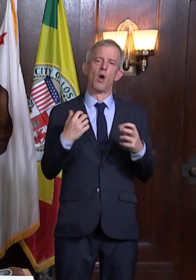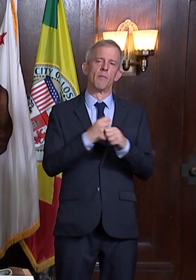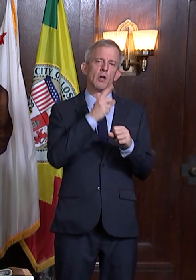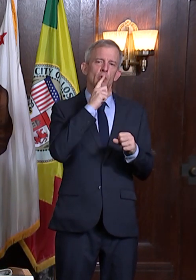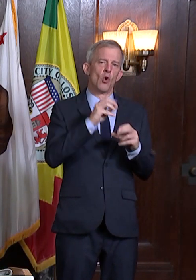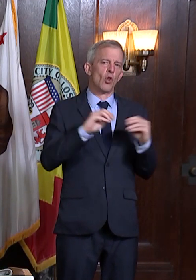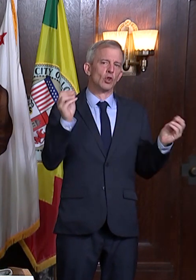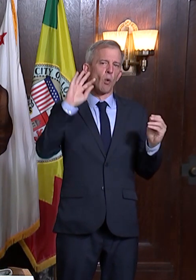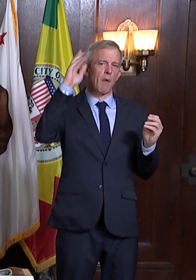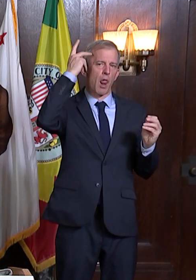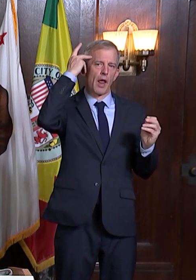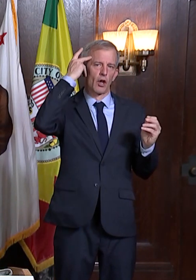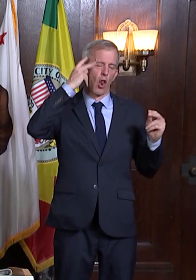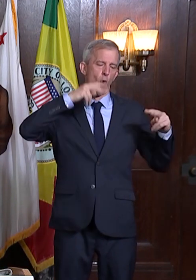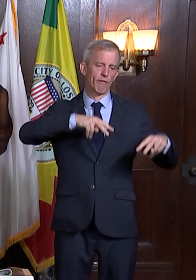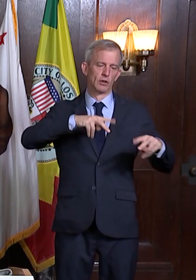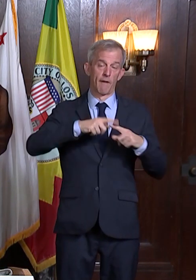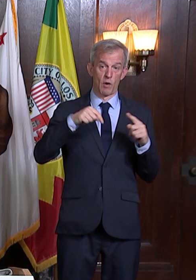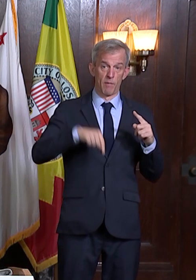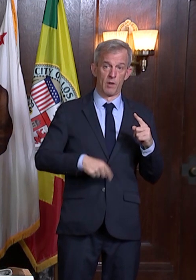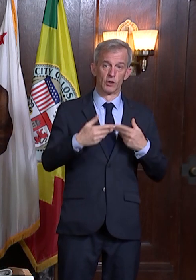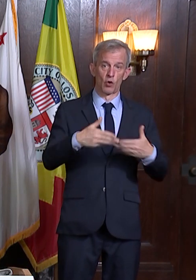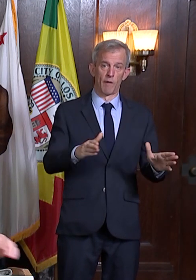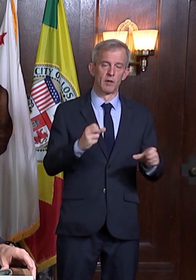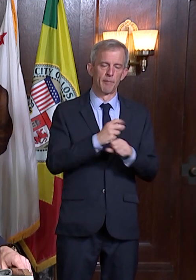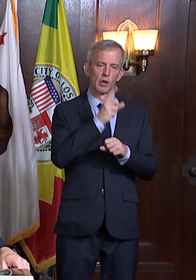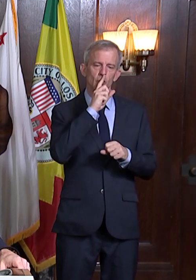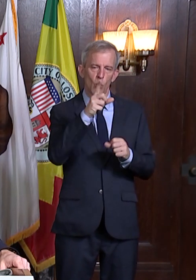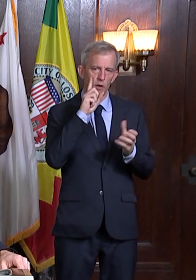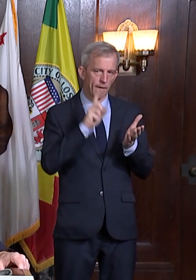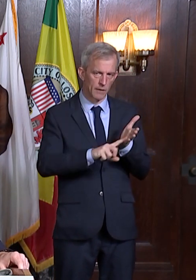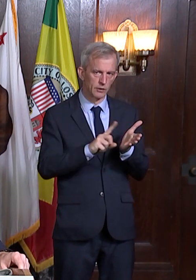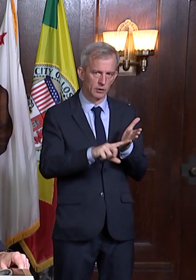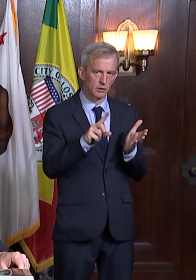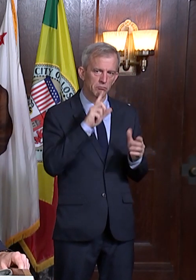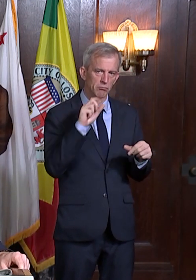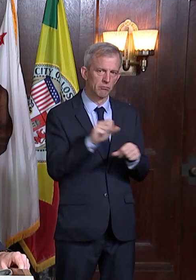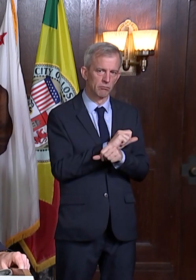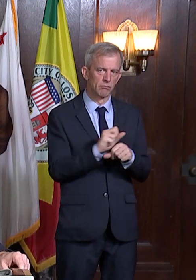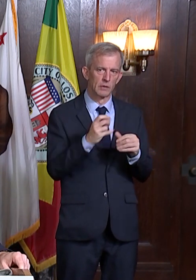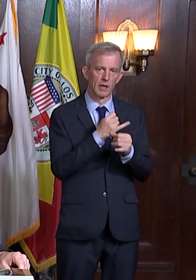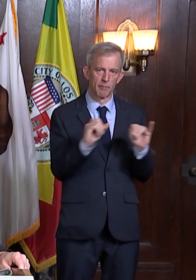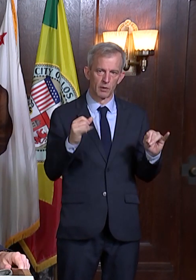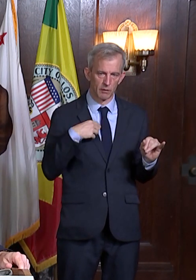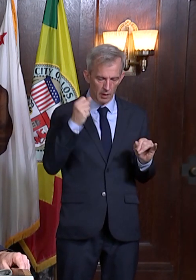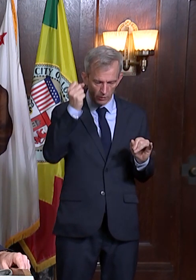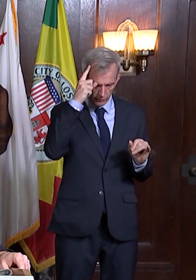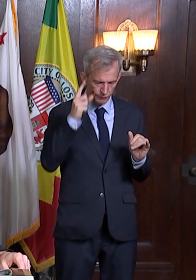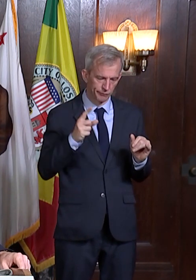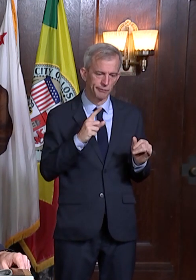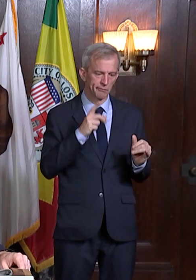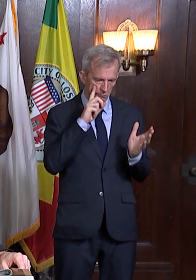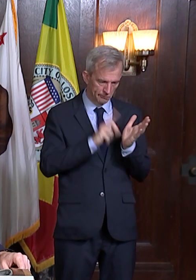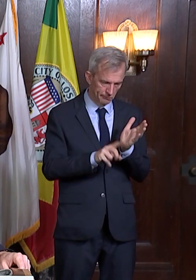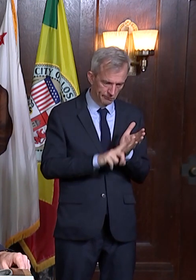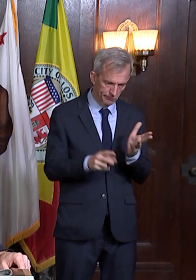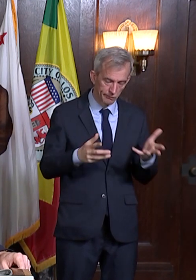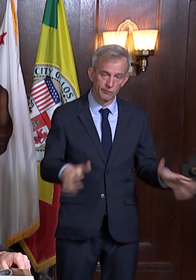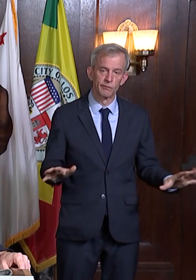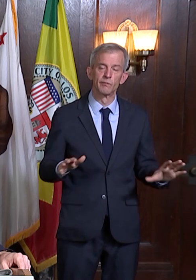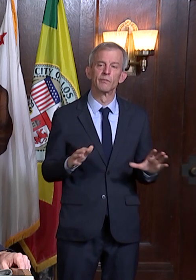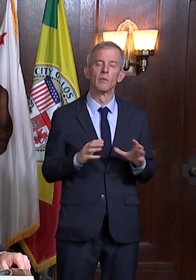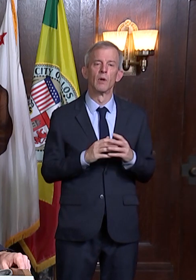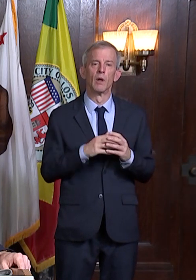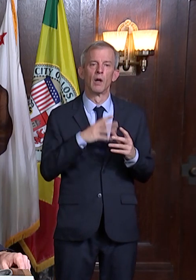oversight from this office of that, and that it was a truly independent investigation. But I understand they've completed it, they've talked to dozens of folks, and